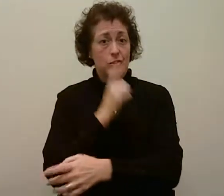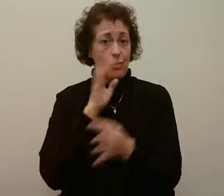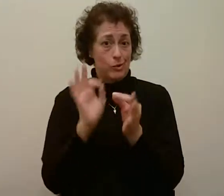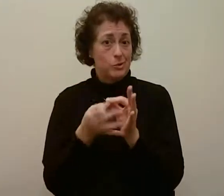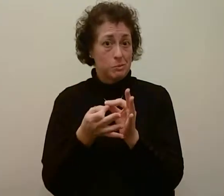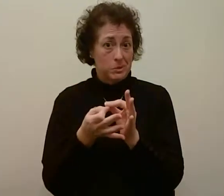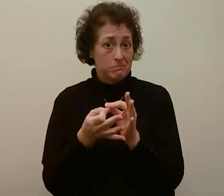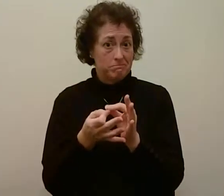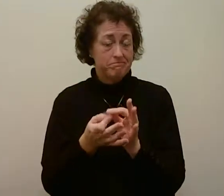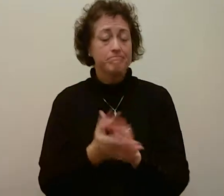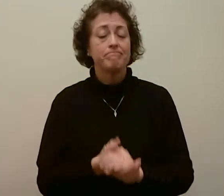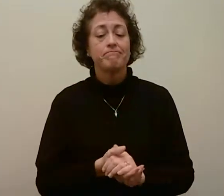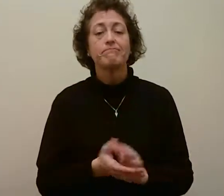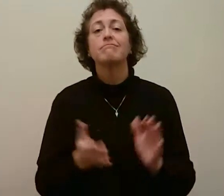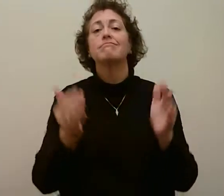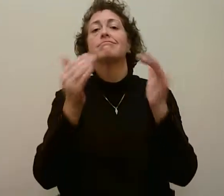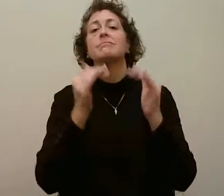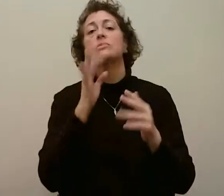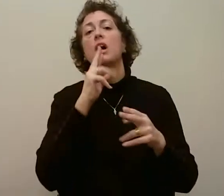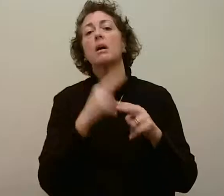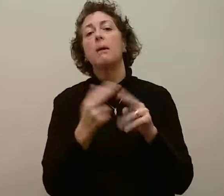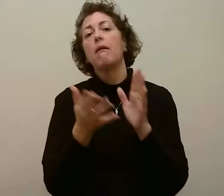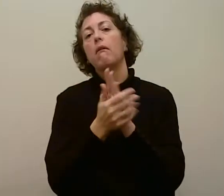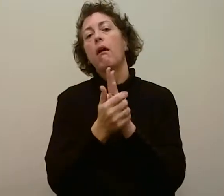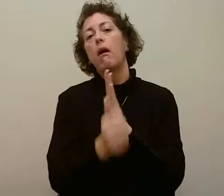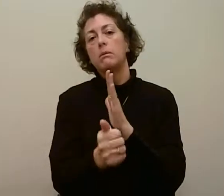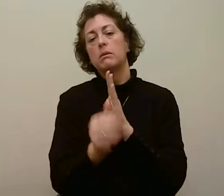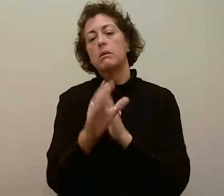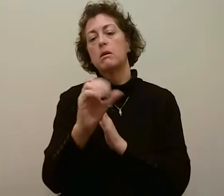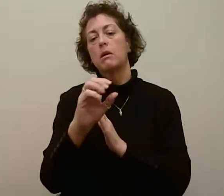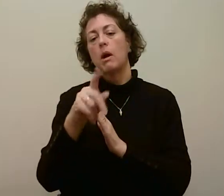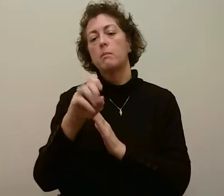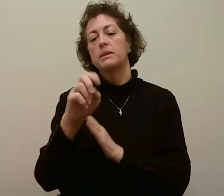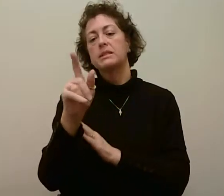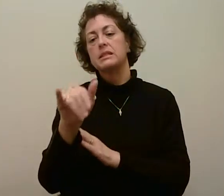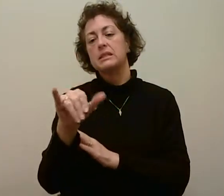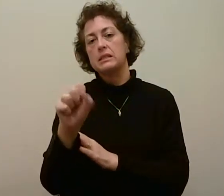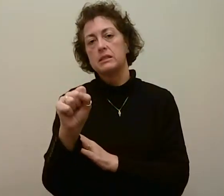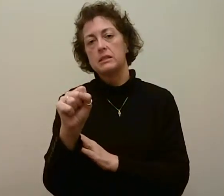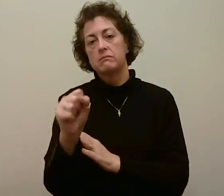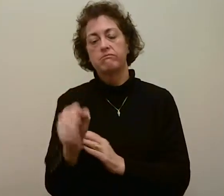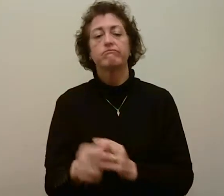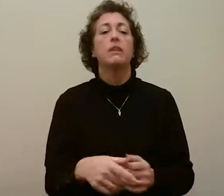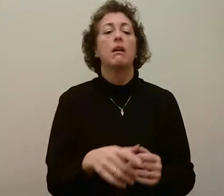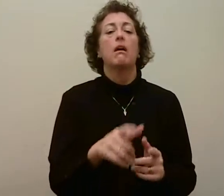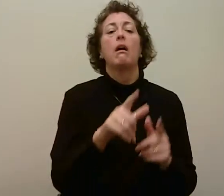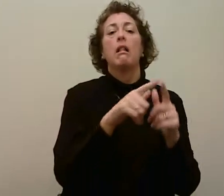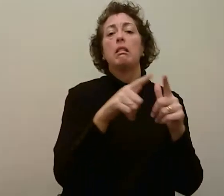Let's talk about competencies of interpreting. Linguistic competencies is basically you have your